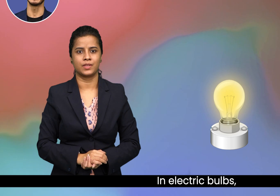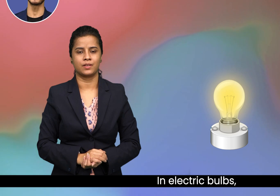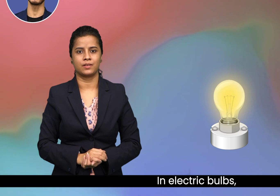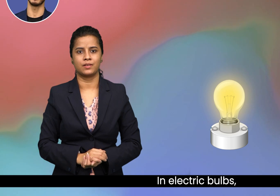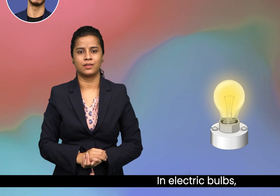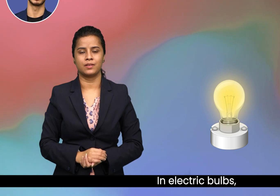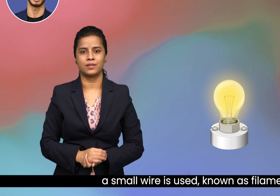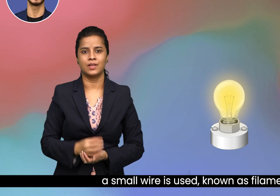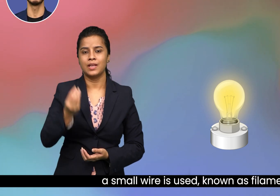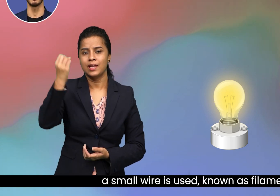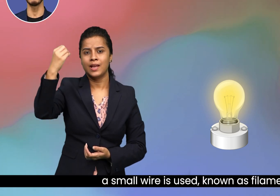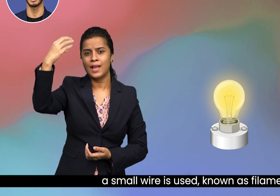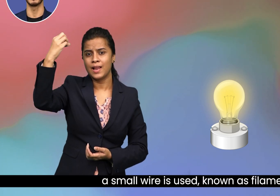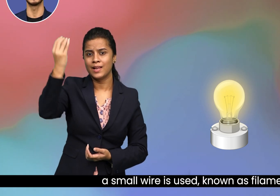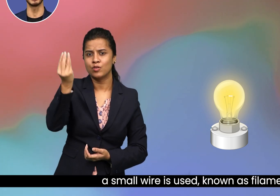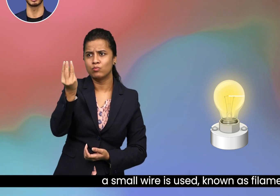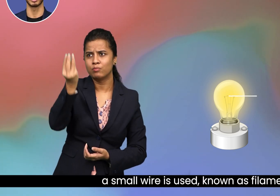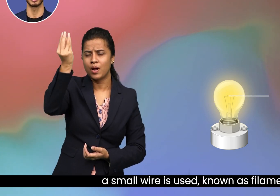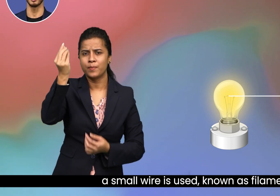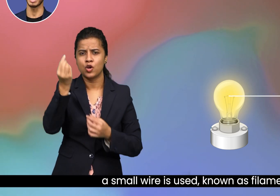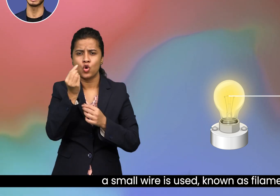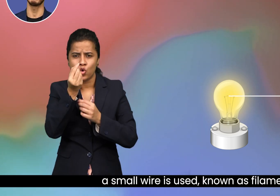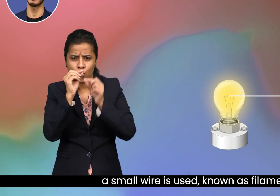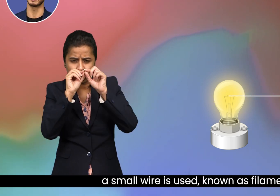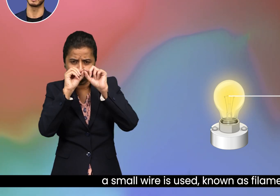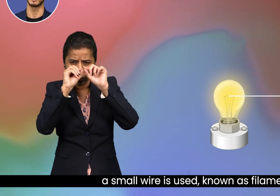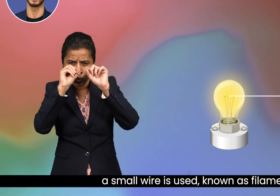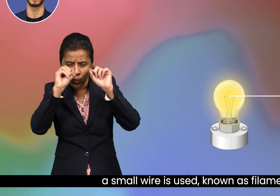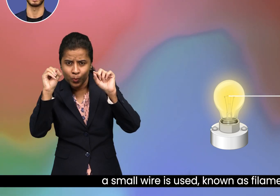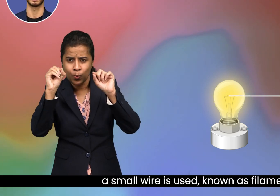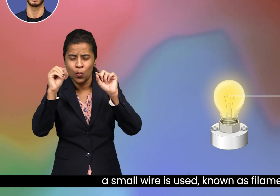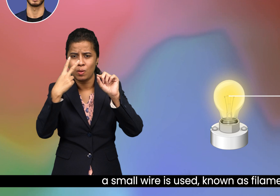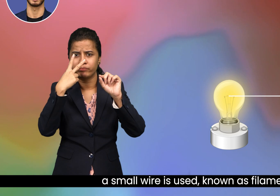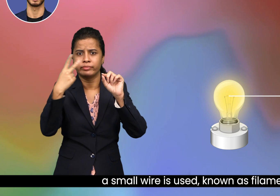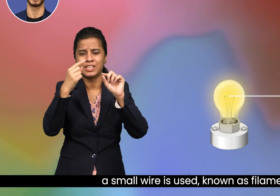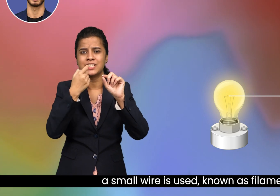In electric bulbs, a small wire is used known as filament.